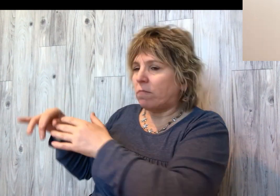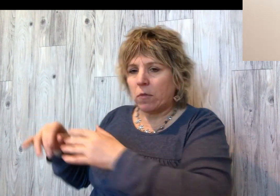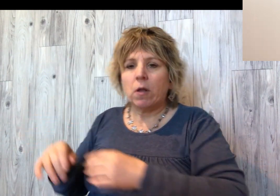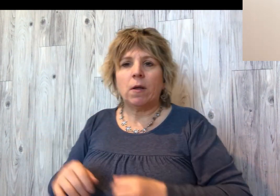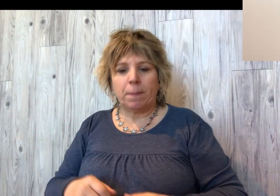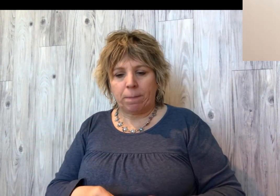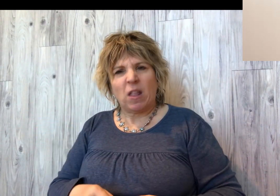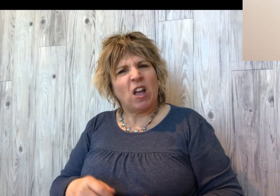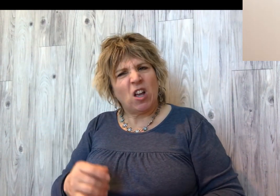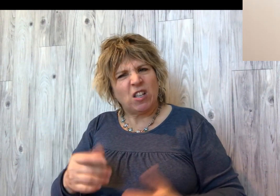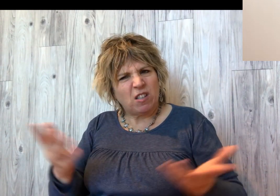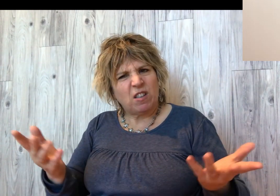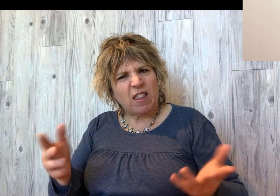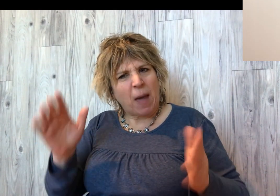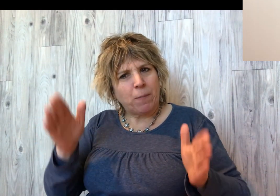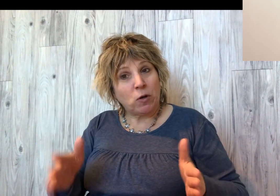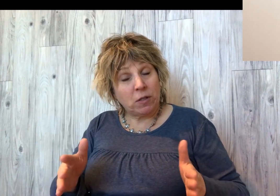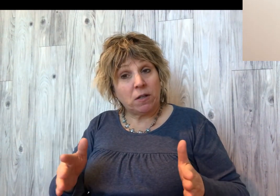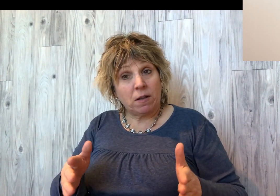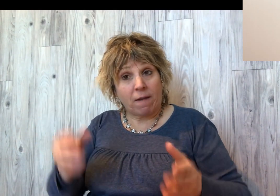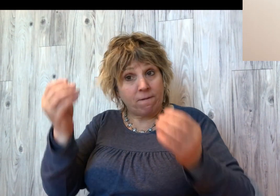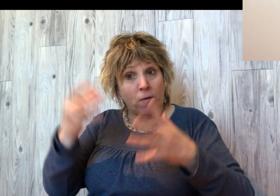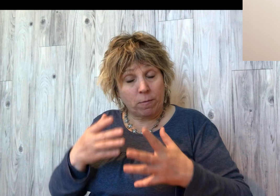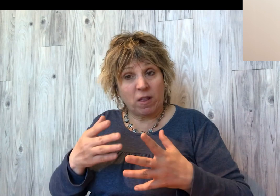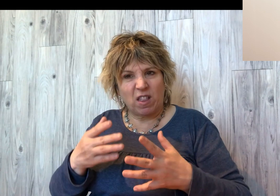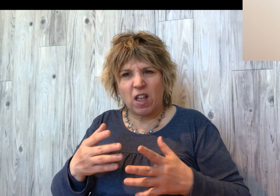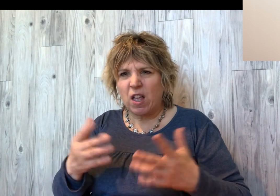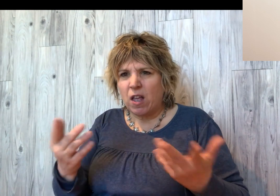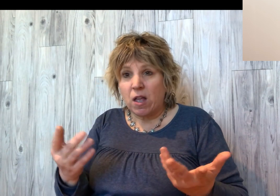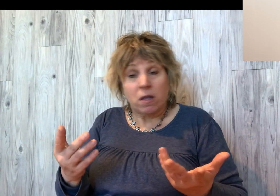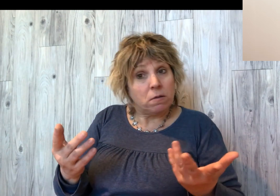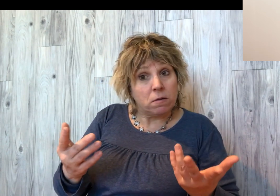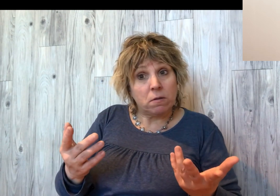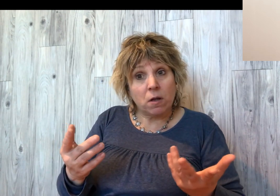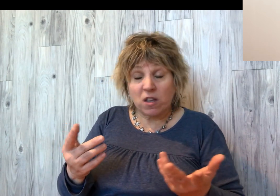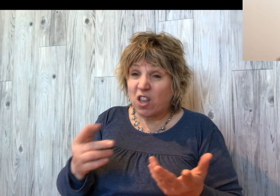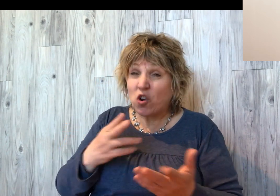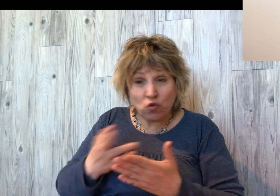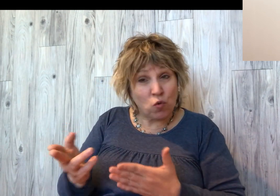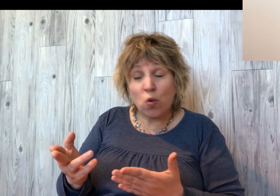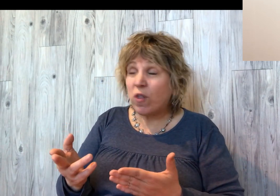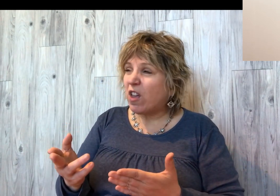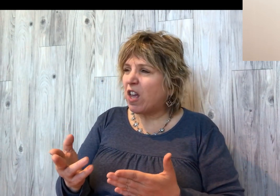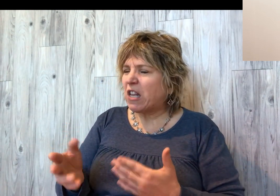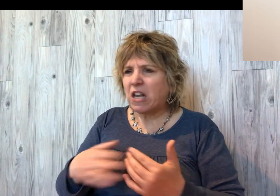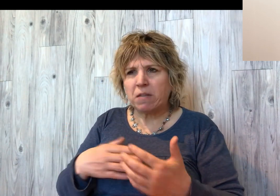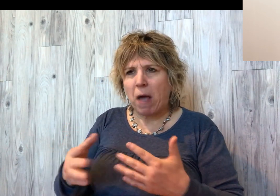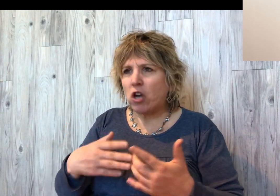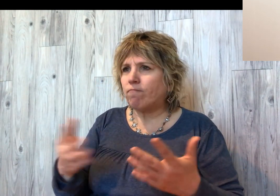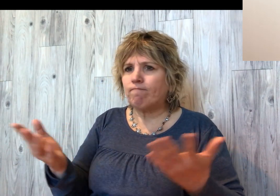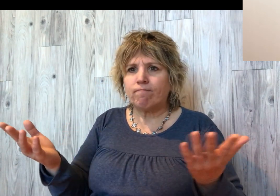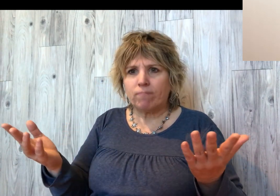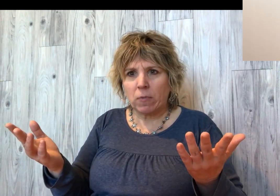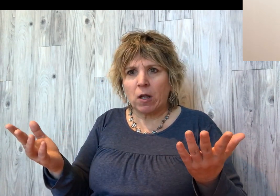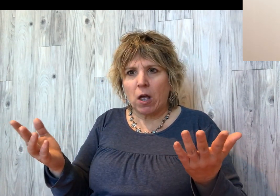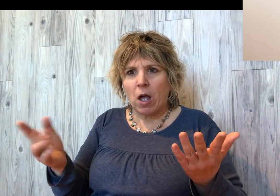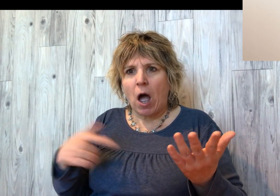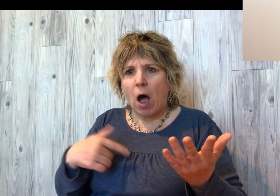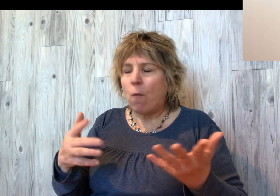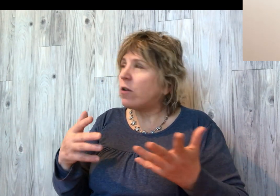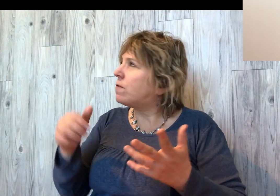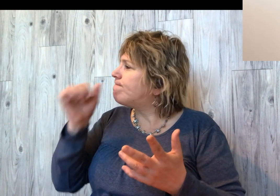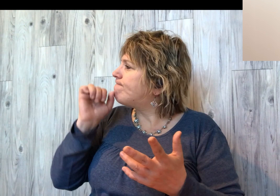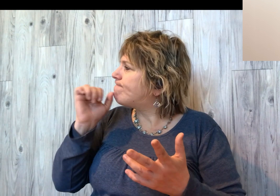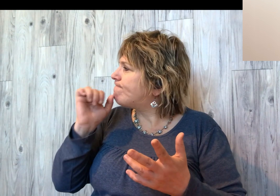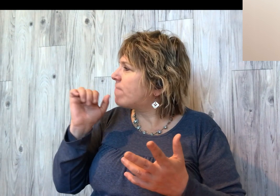he's the safest one for me to take this to. Is there, what this person's saying about me, the attack, the things that they're saying, is there some truth in it? Even if it's a small kernel of truth, and then if there